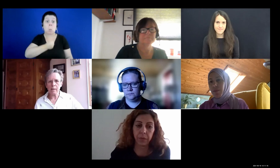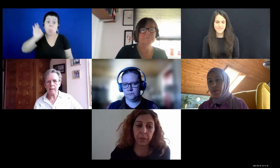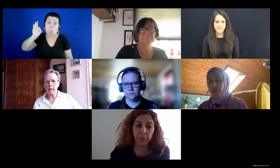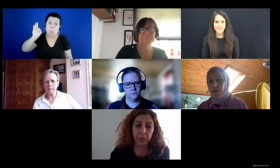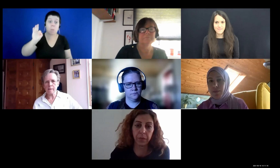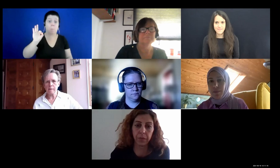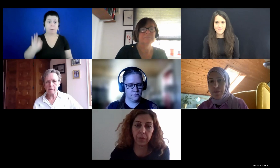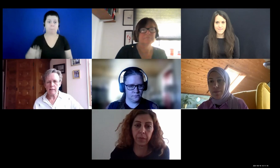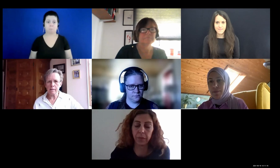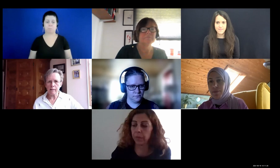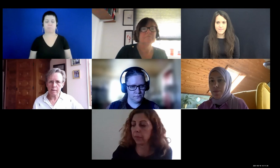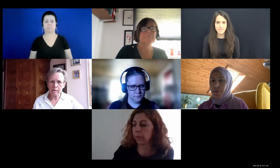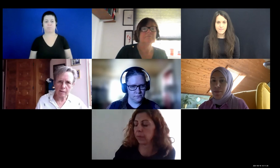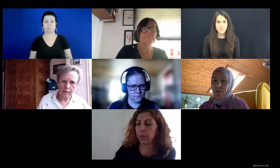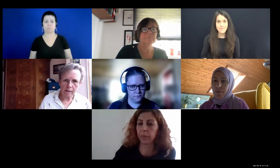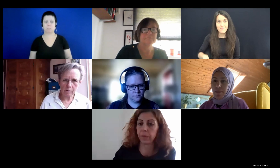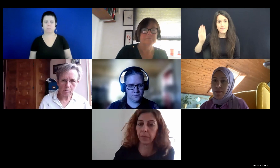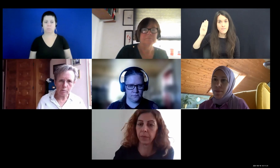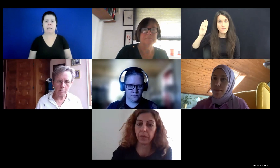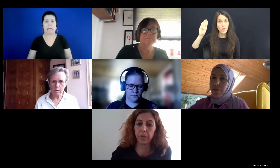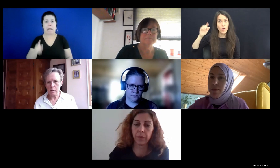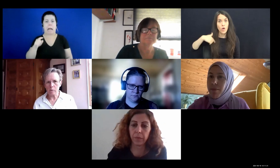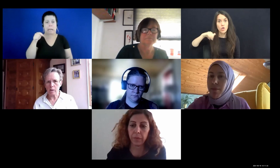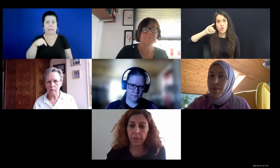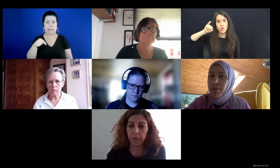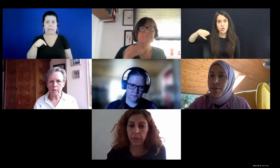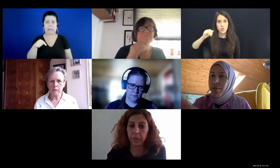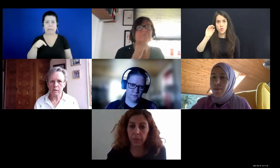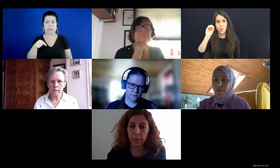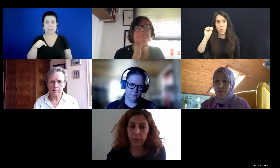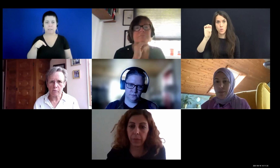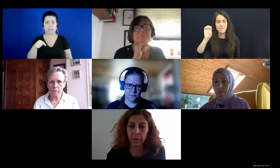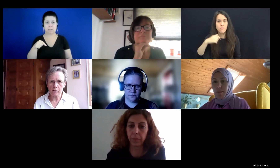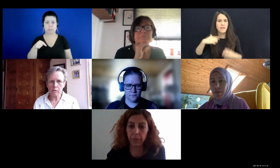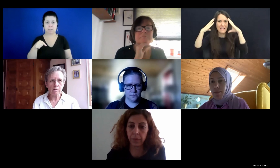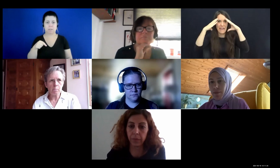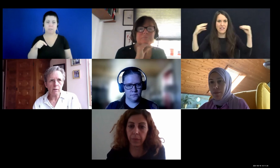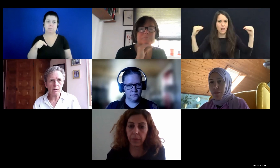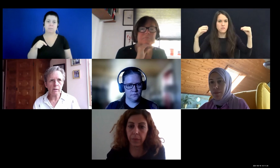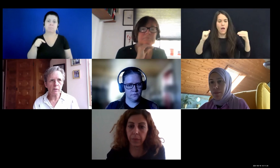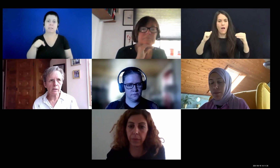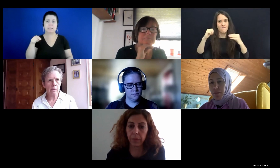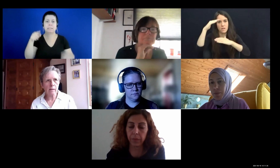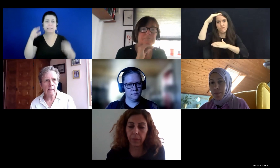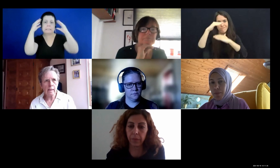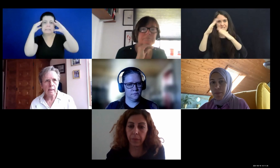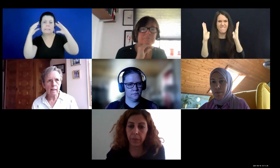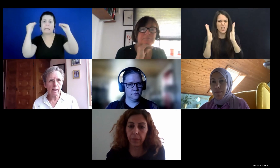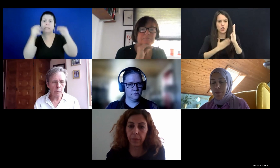Maybe I can add that in the Netherlands, we use our own definition. It's a functional medical